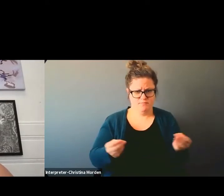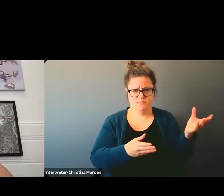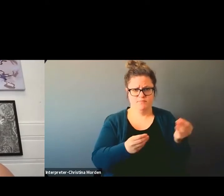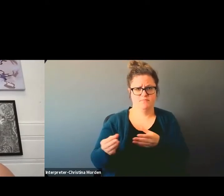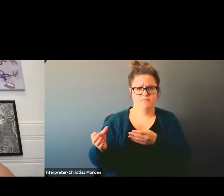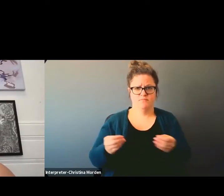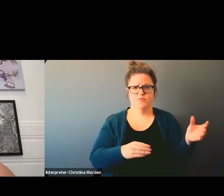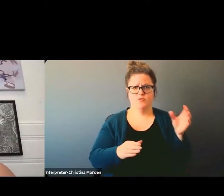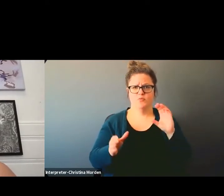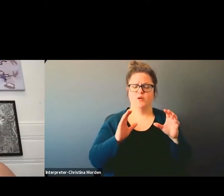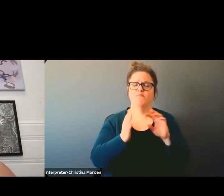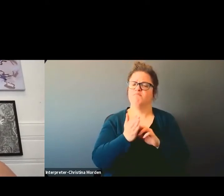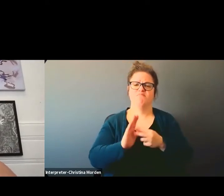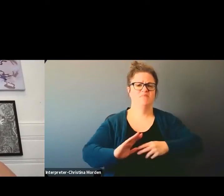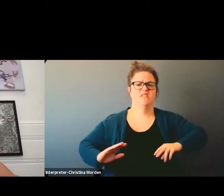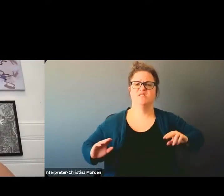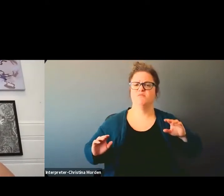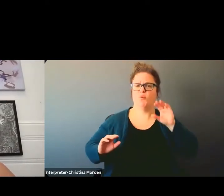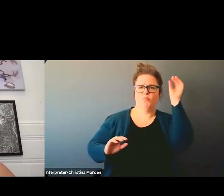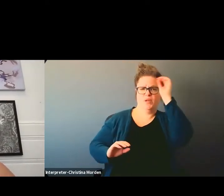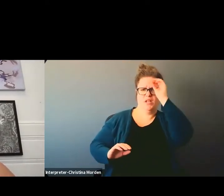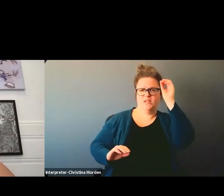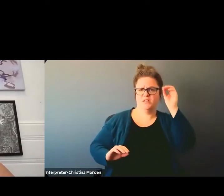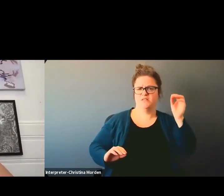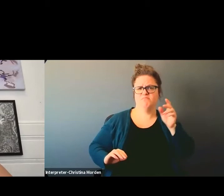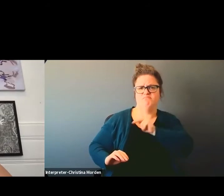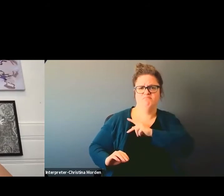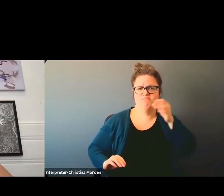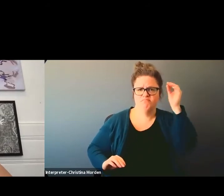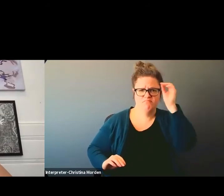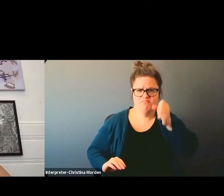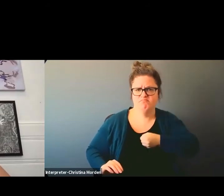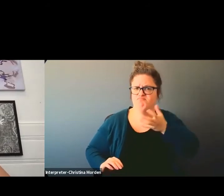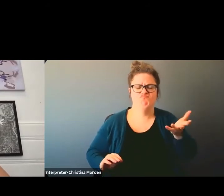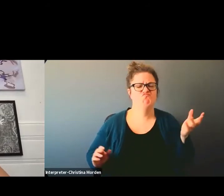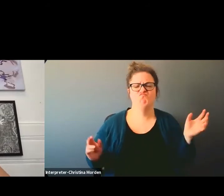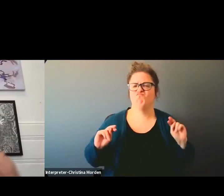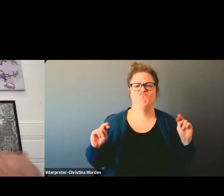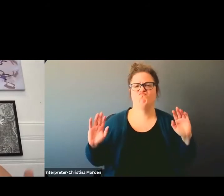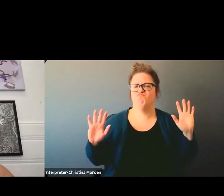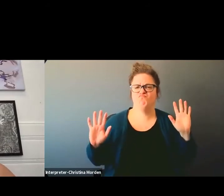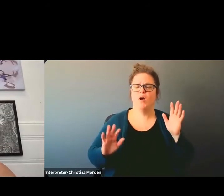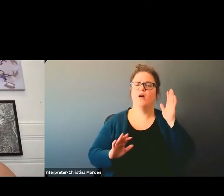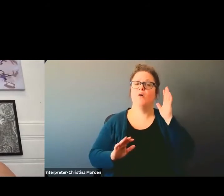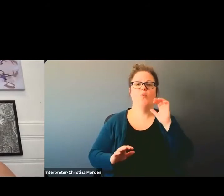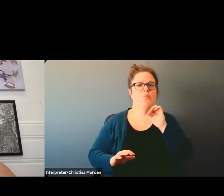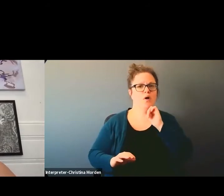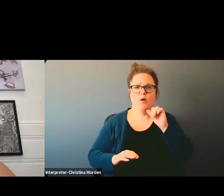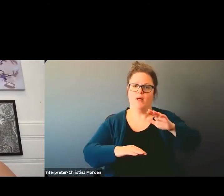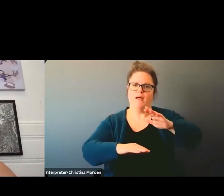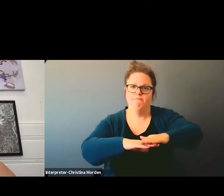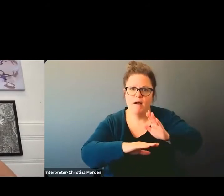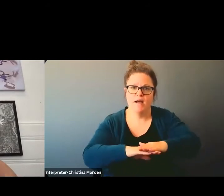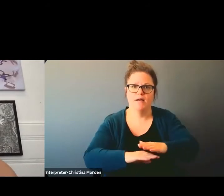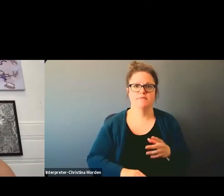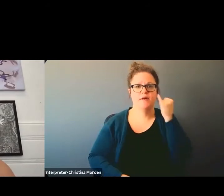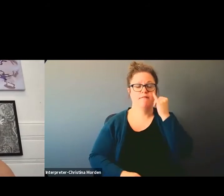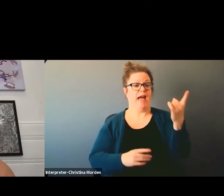will remain impartial. They will not answer questions themselves or give advice or add their opinion while they're